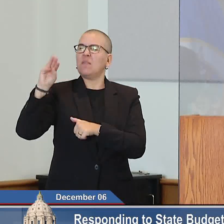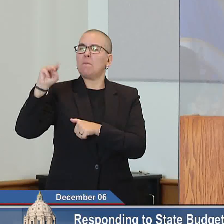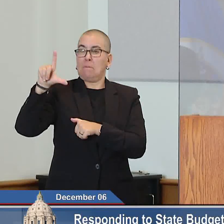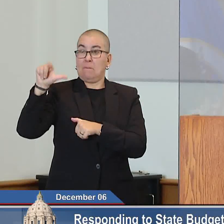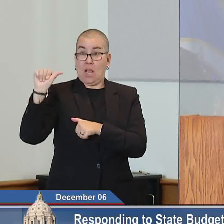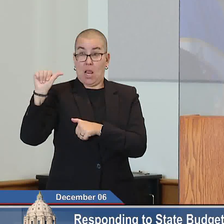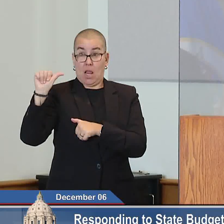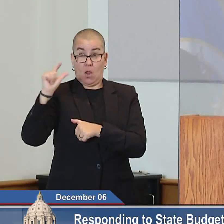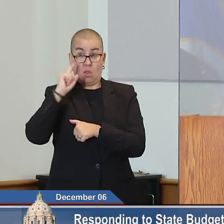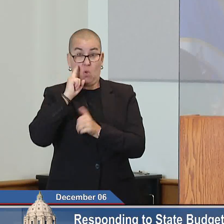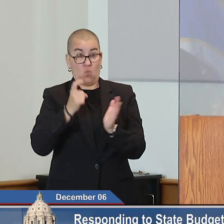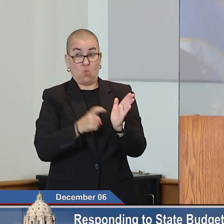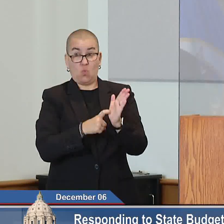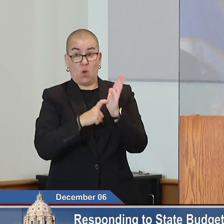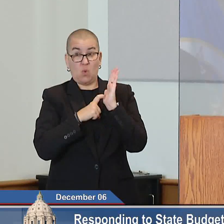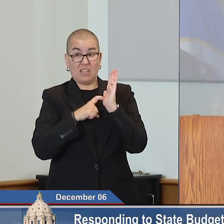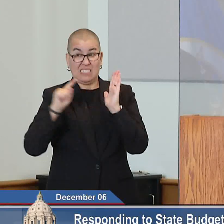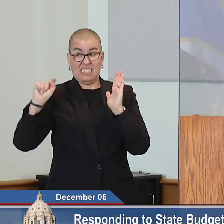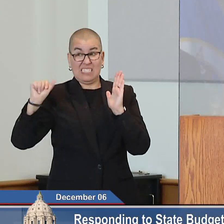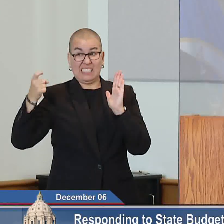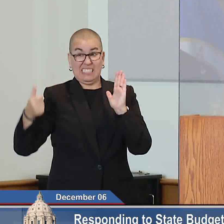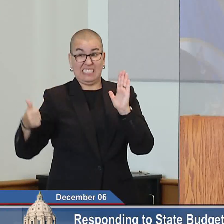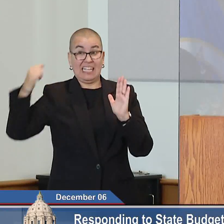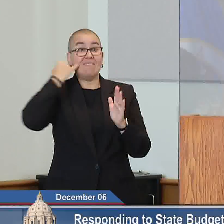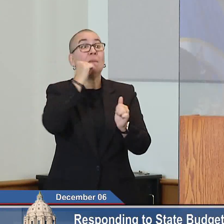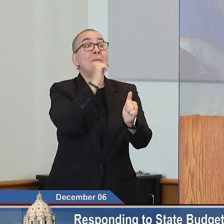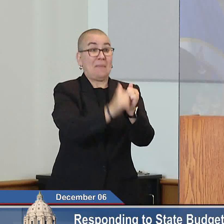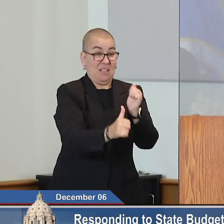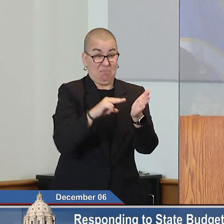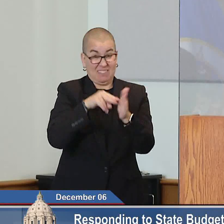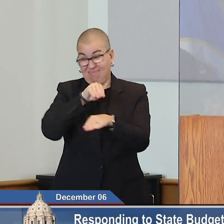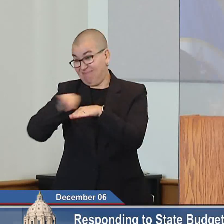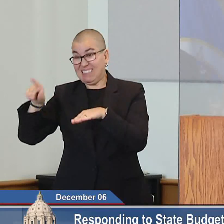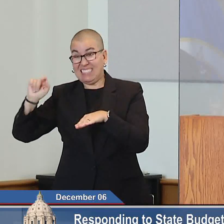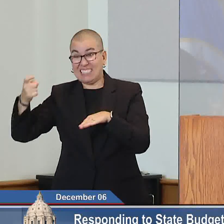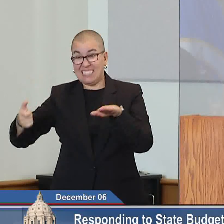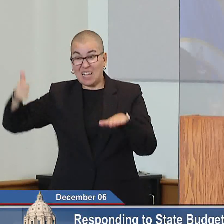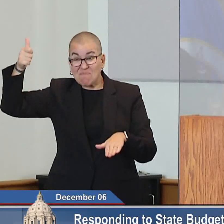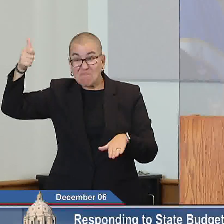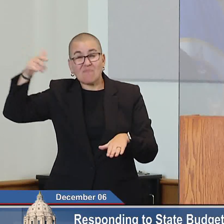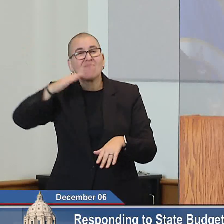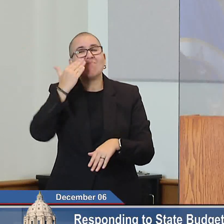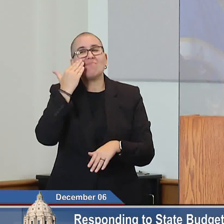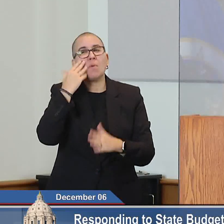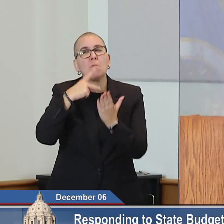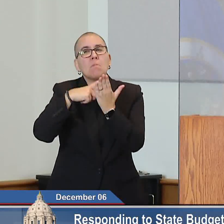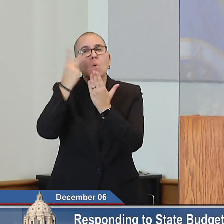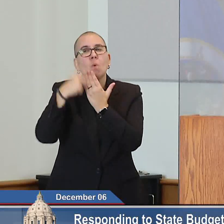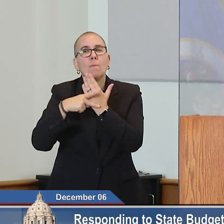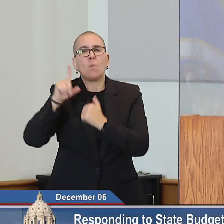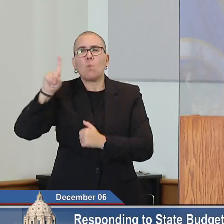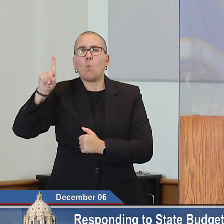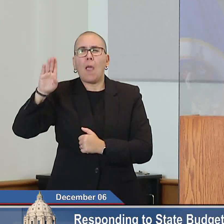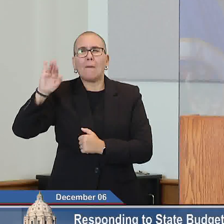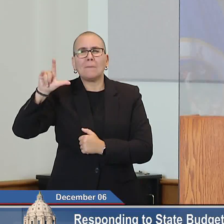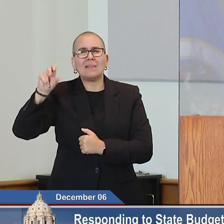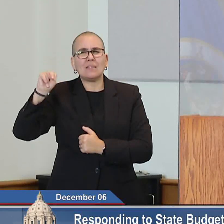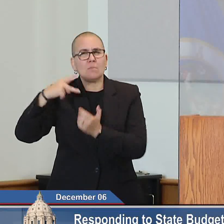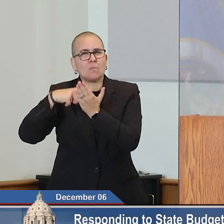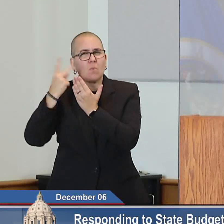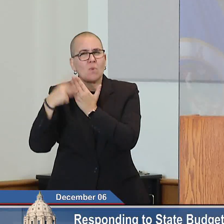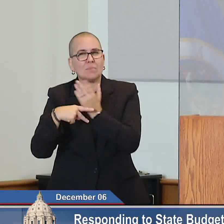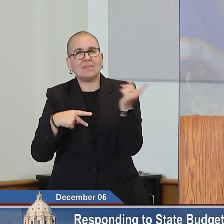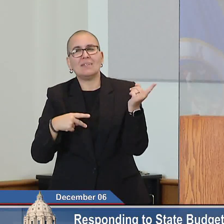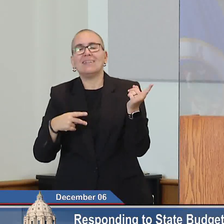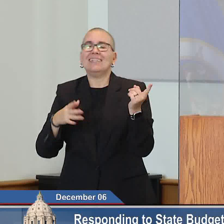previous proposals, it was like an over $1 billion program that would have been a bump to businesses. different mechanisms on how to do that. I do